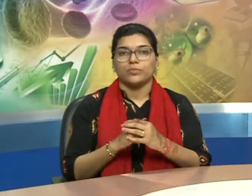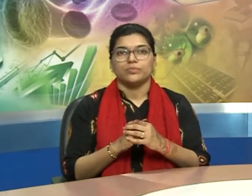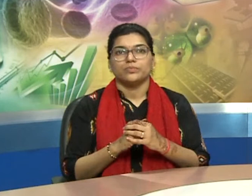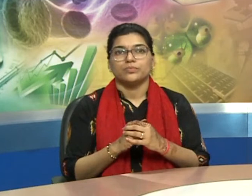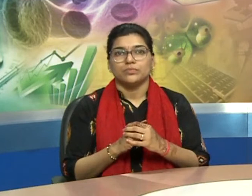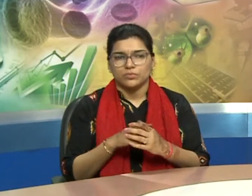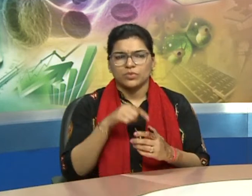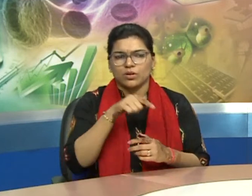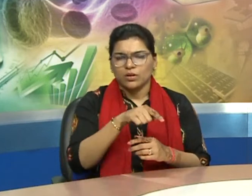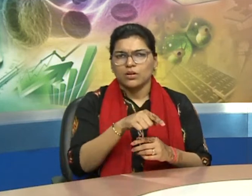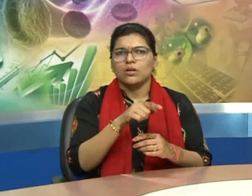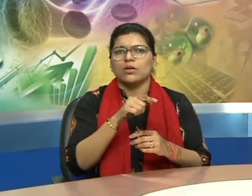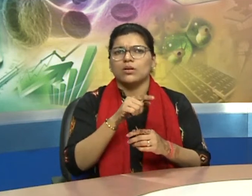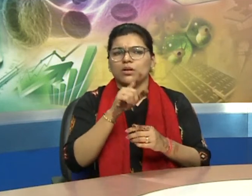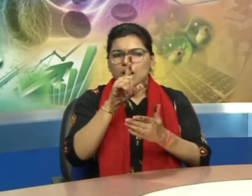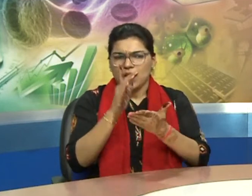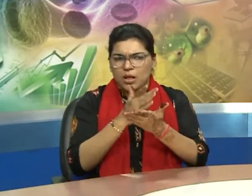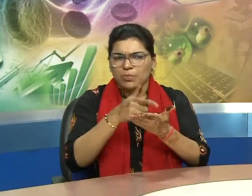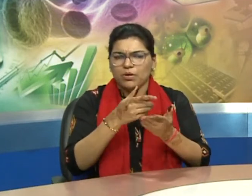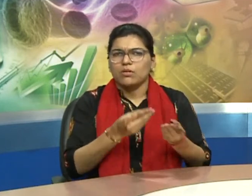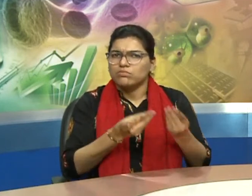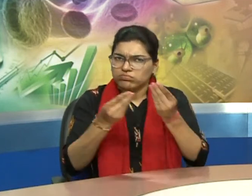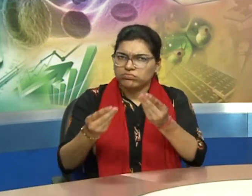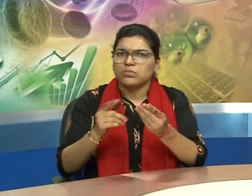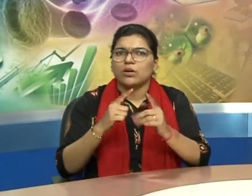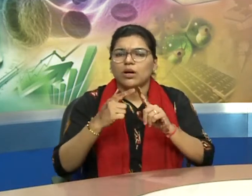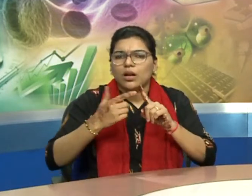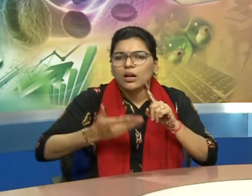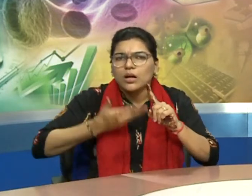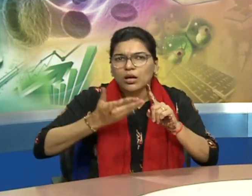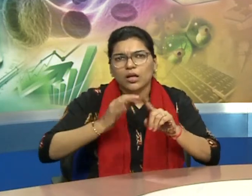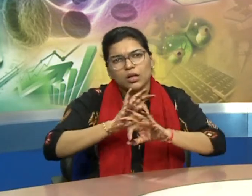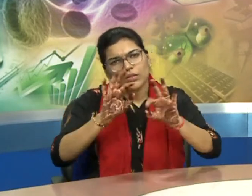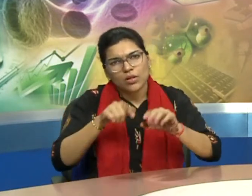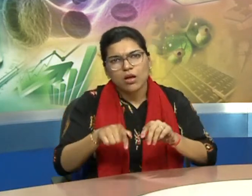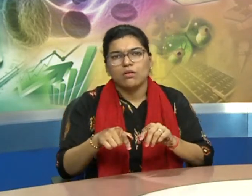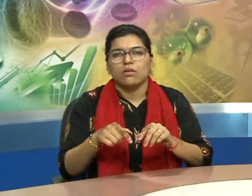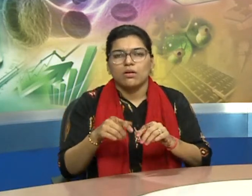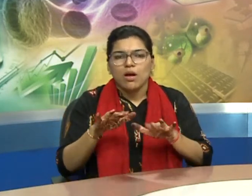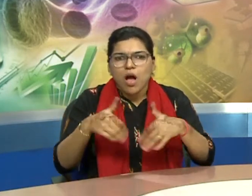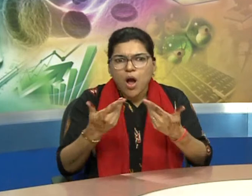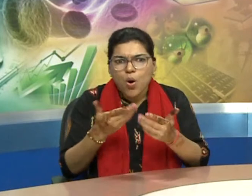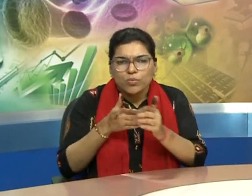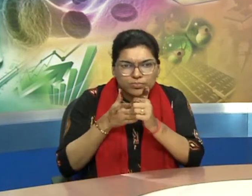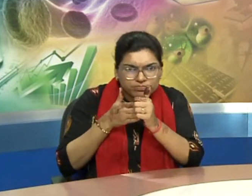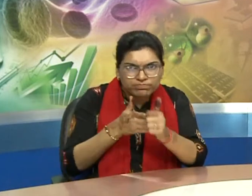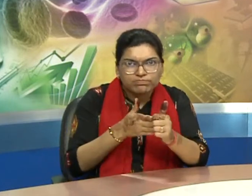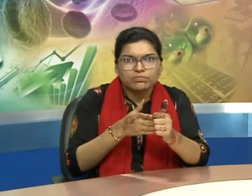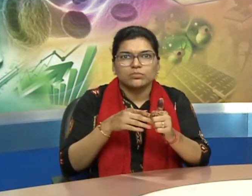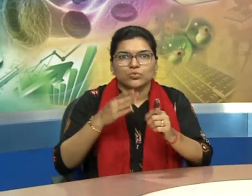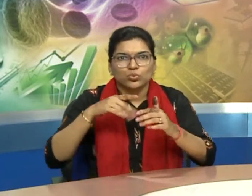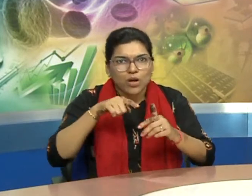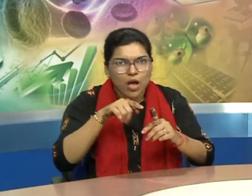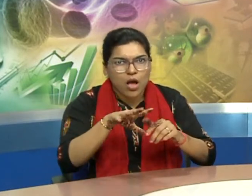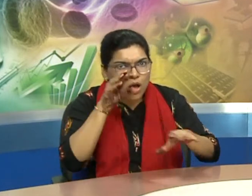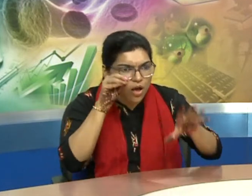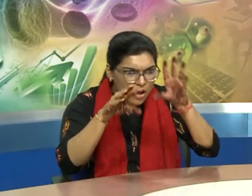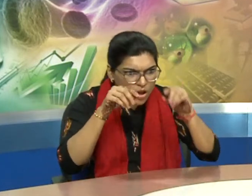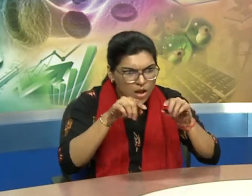The fourth service provided by library is it trains and instructs students